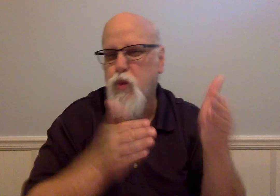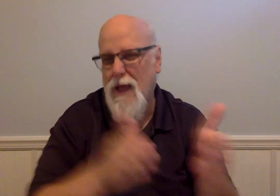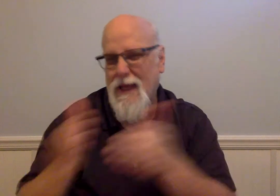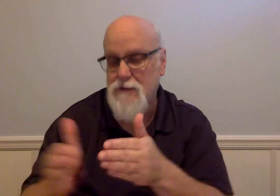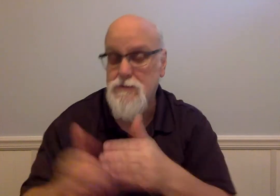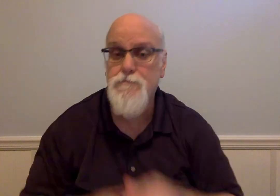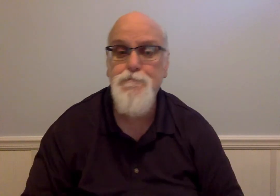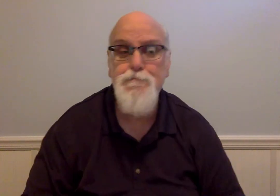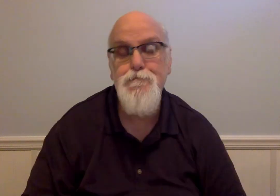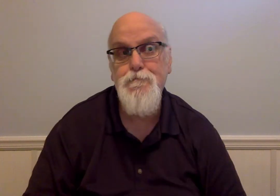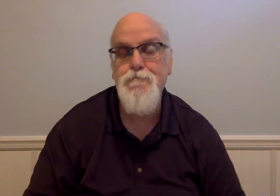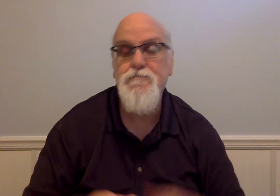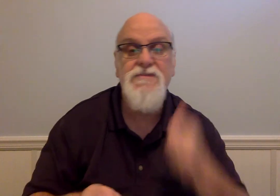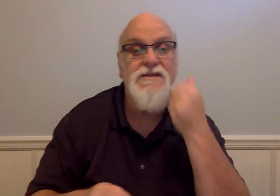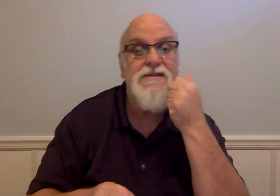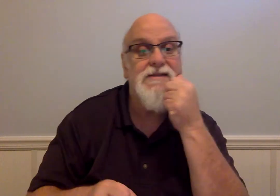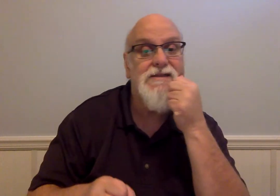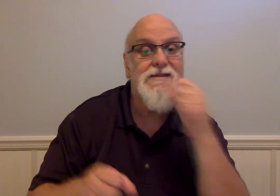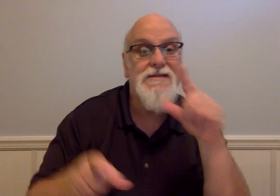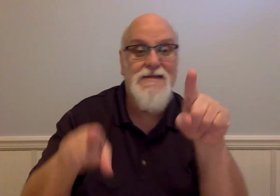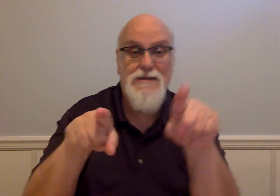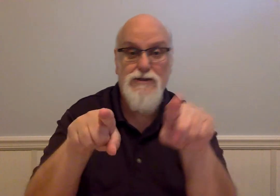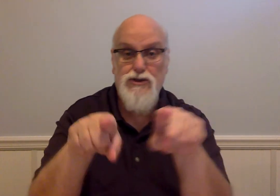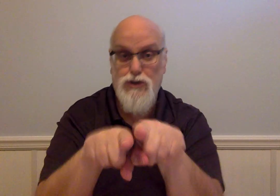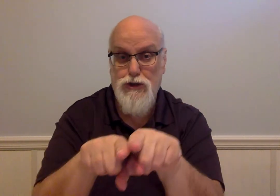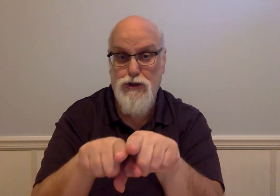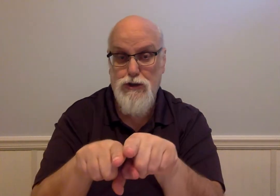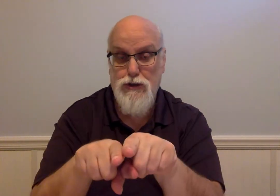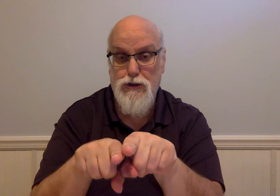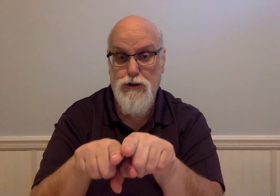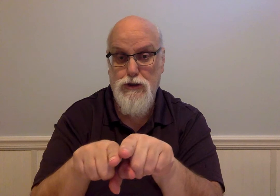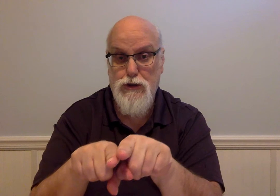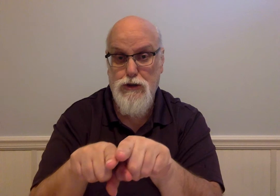And there are 2 different ways to sign sister. So you sign girl, same.